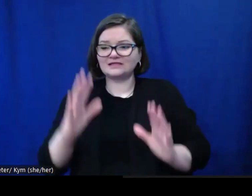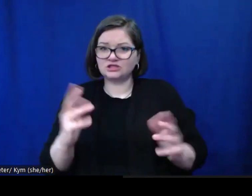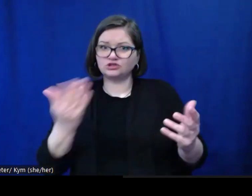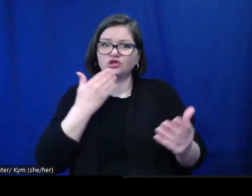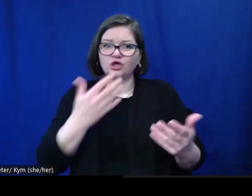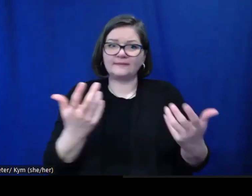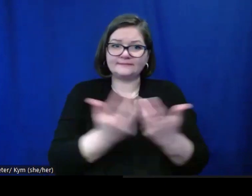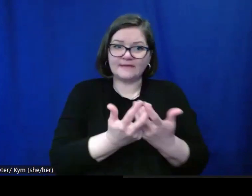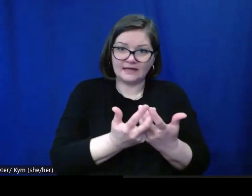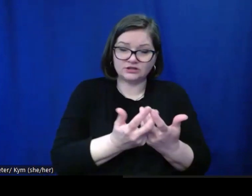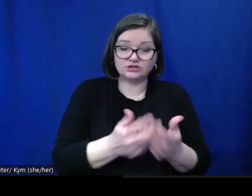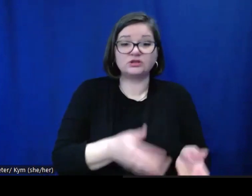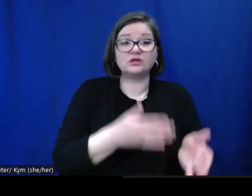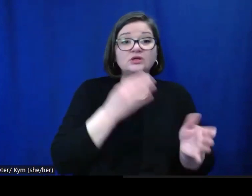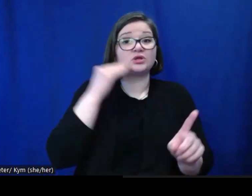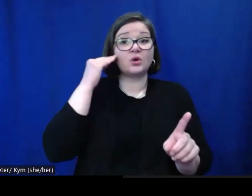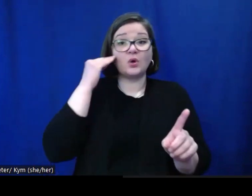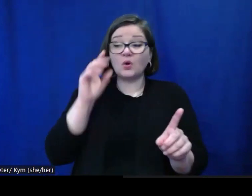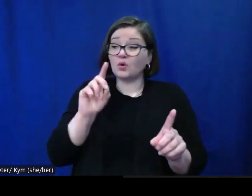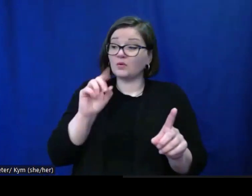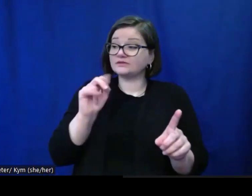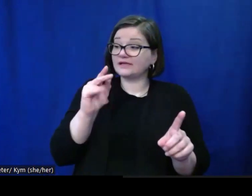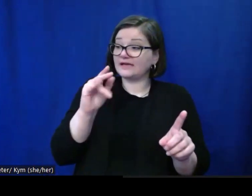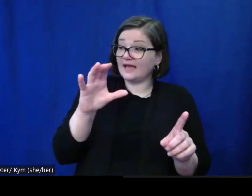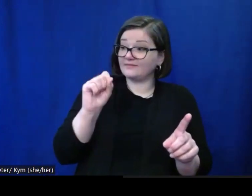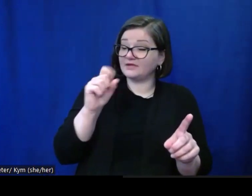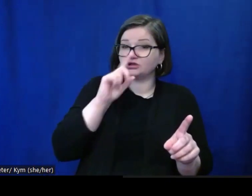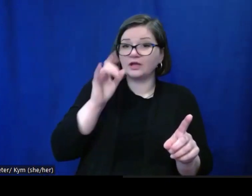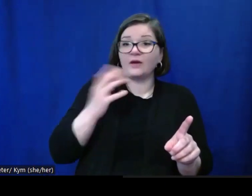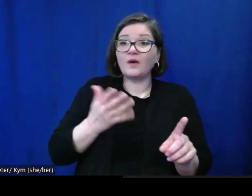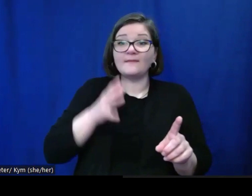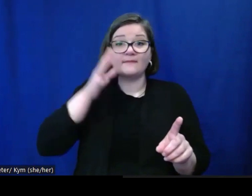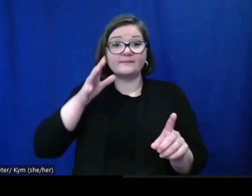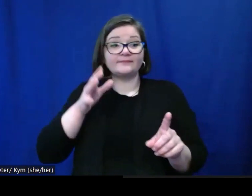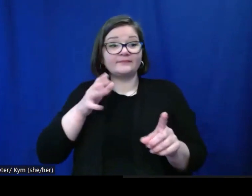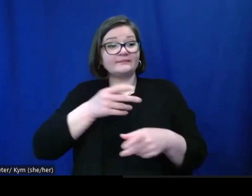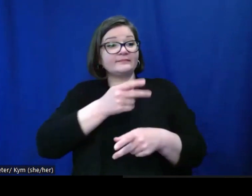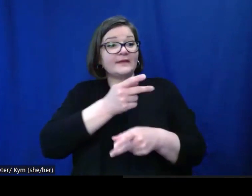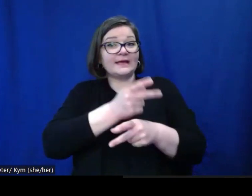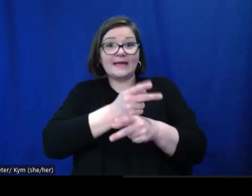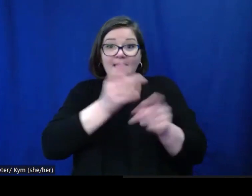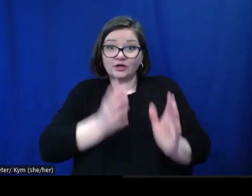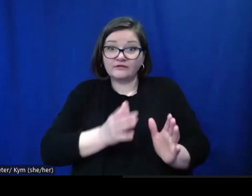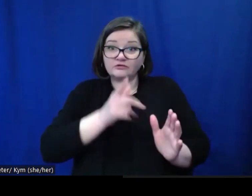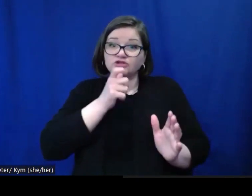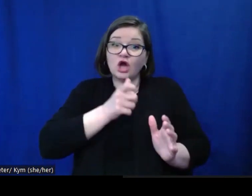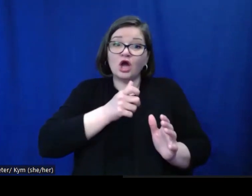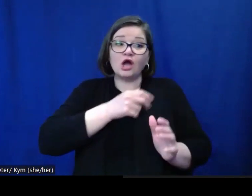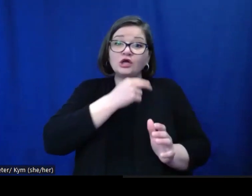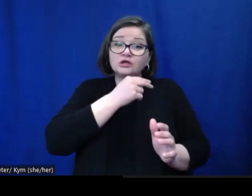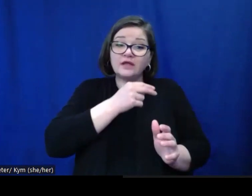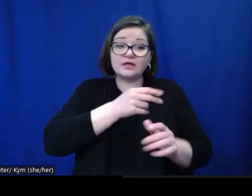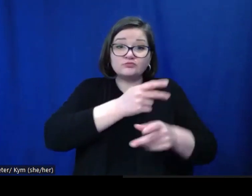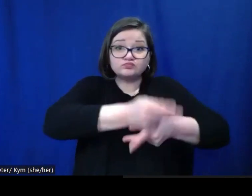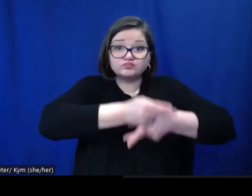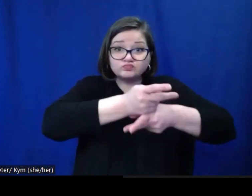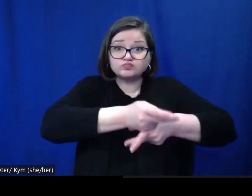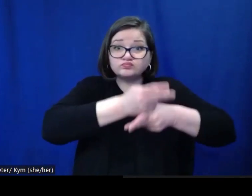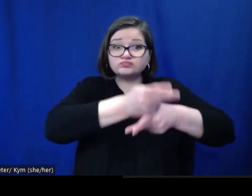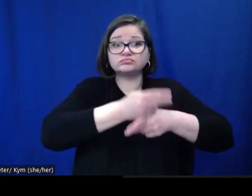Home dynamics may look like caregivers that are nurturing, that have emotional